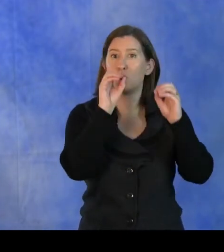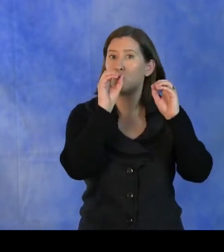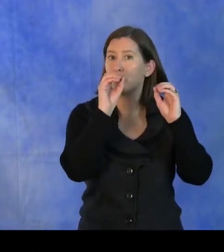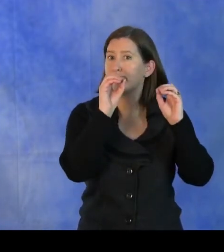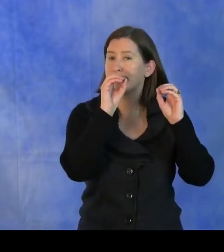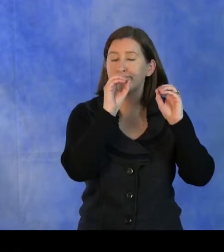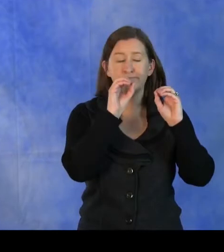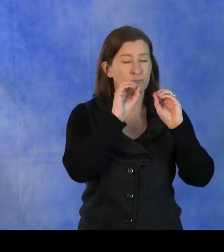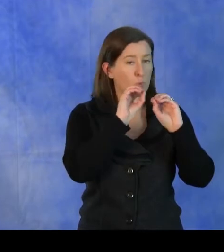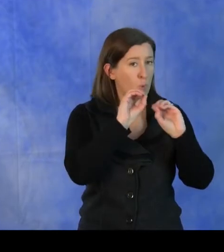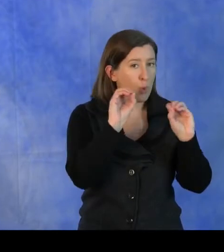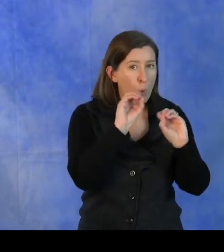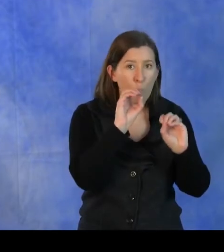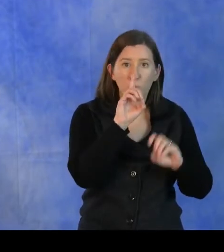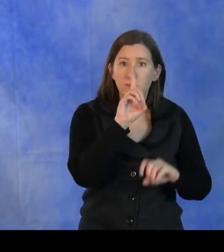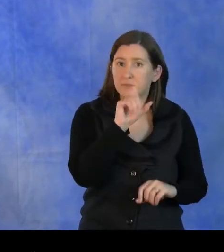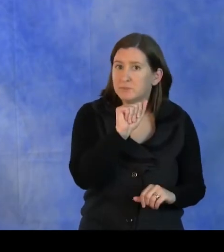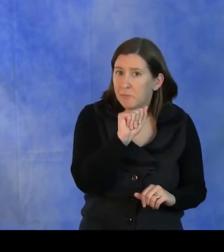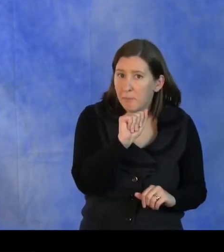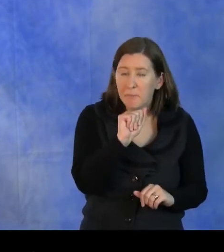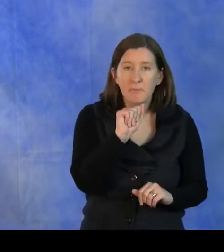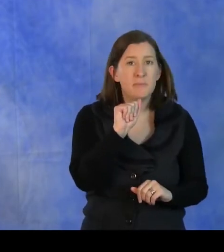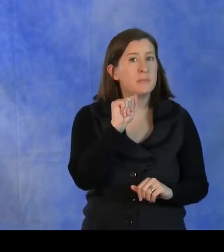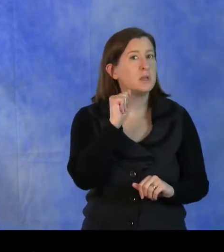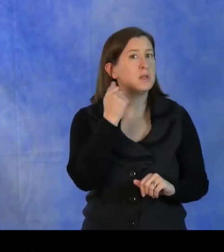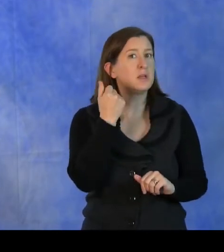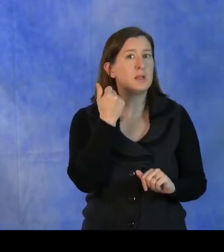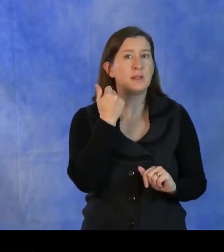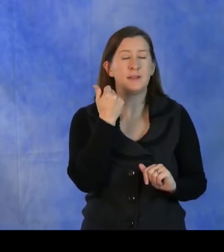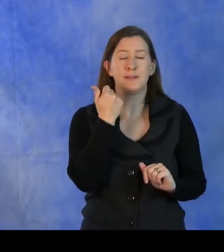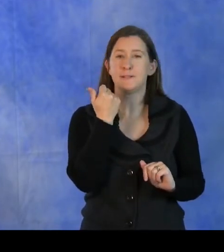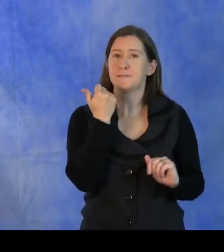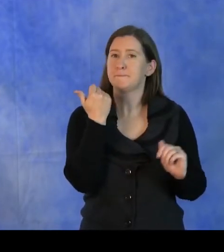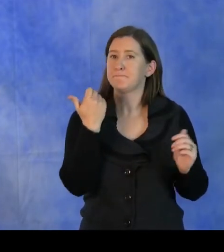or they have no other disabilities.